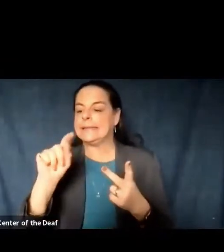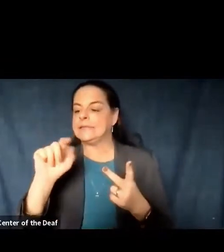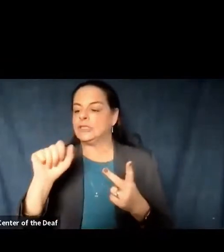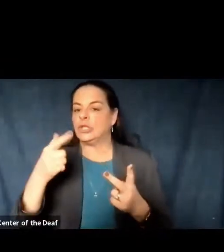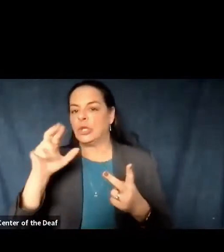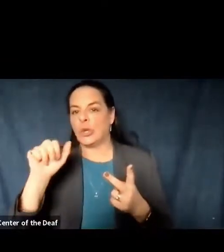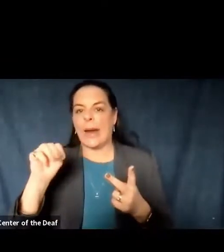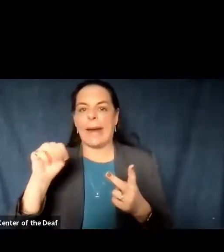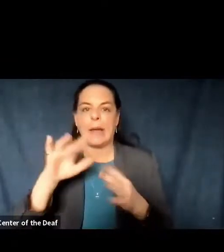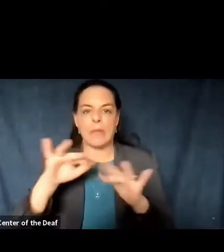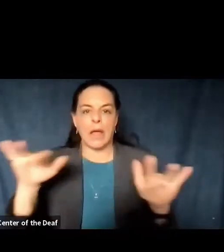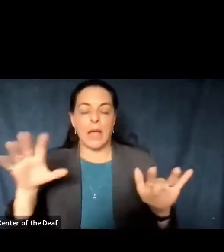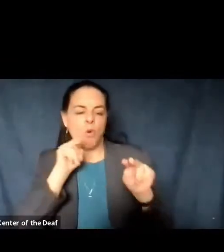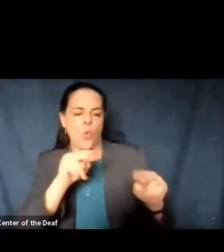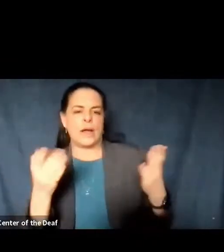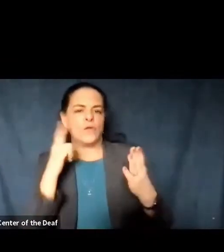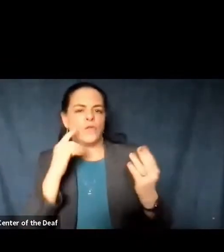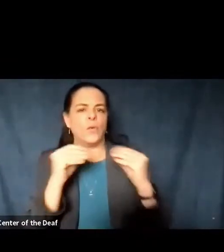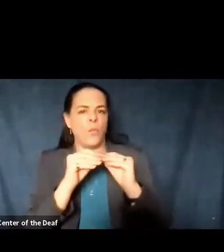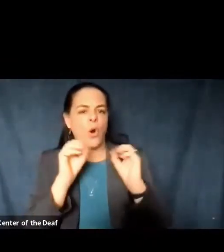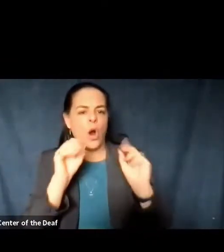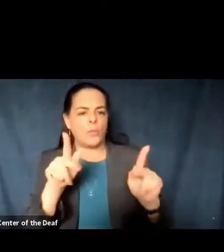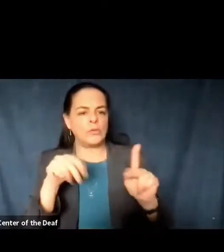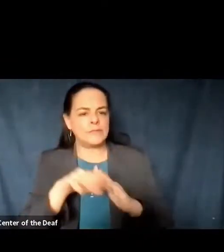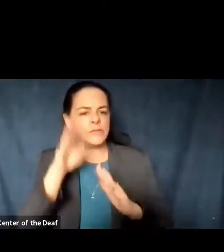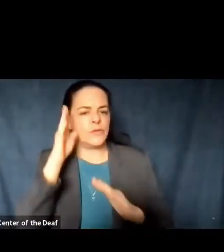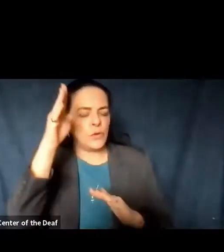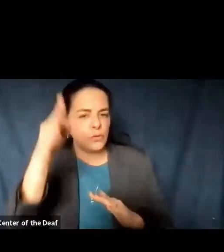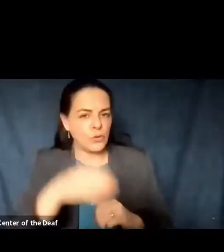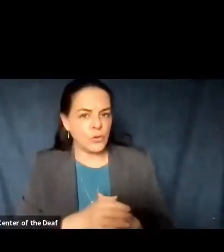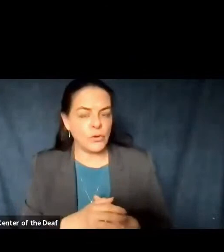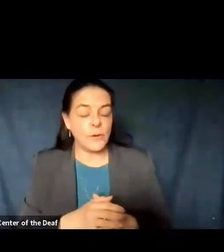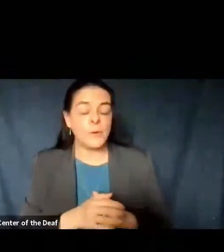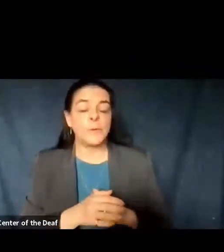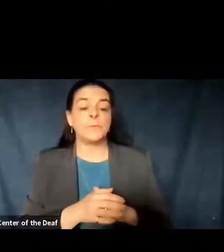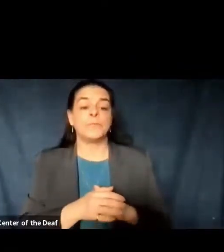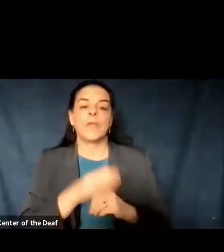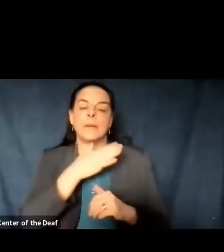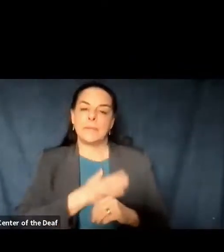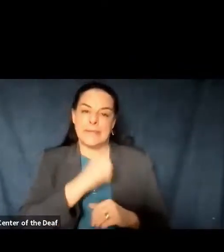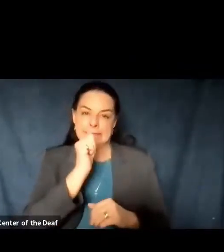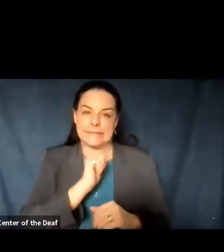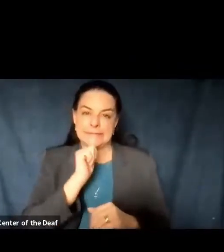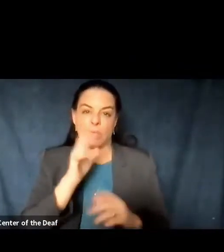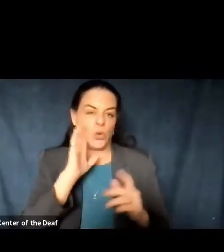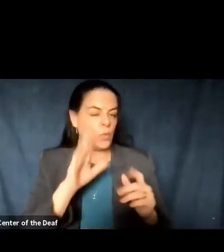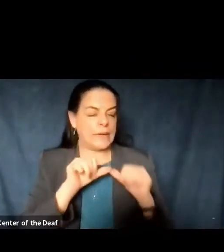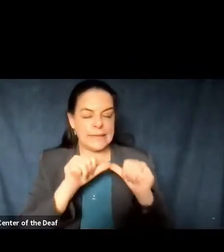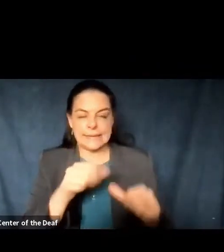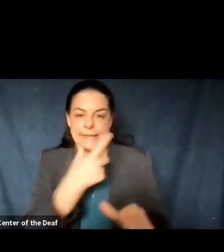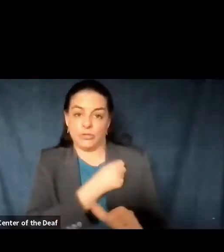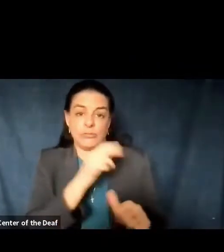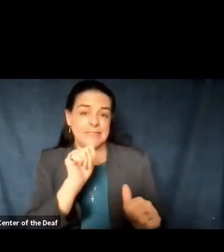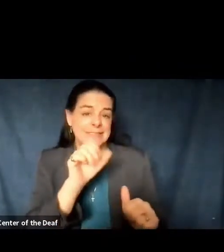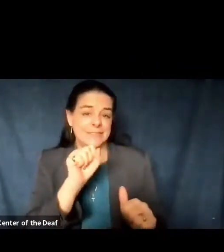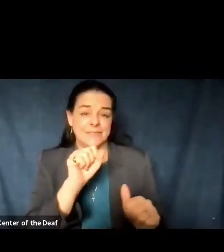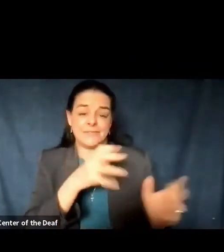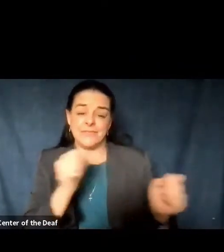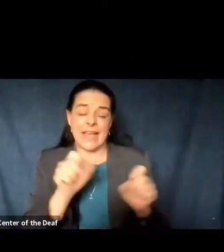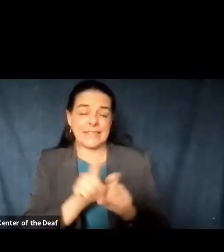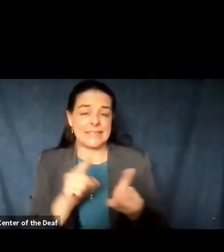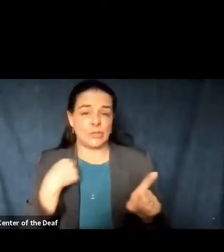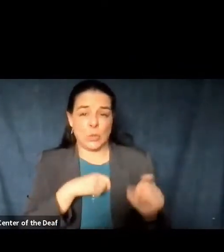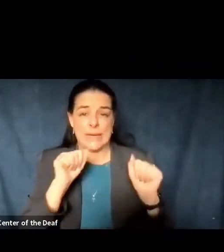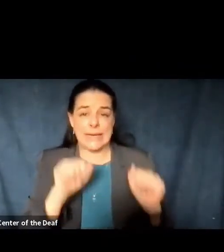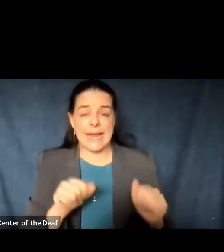future opportunities. But please just be patient. We will continue to get it out as fast as we can. From Cole